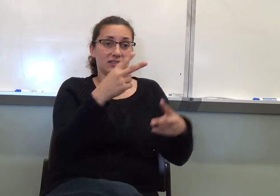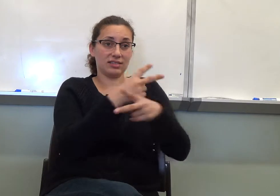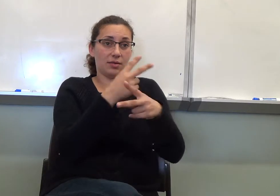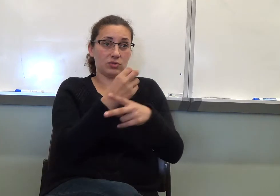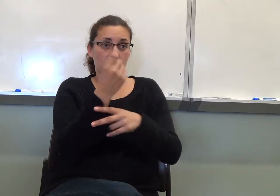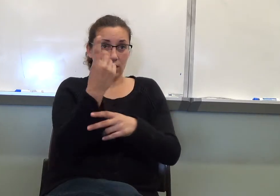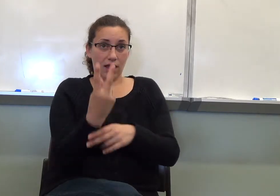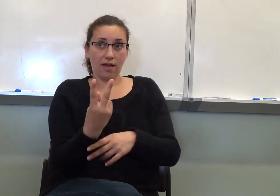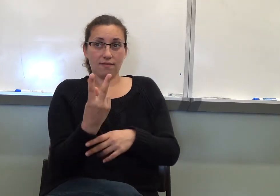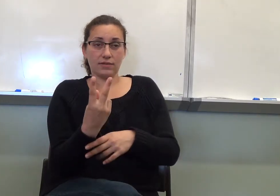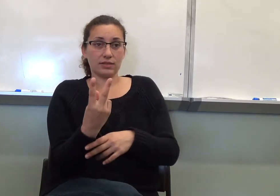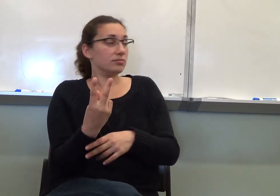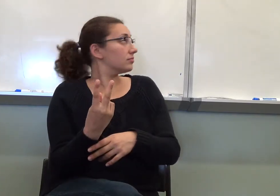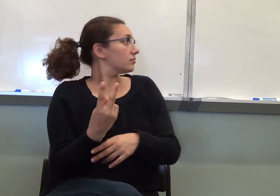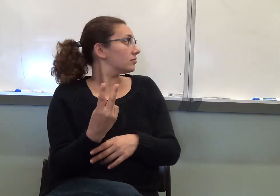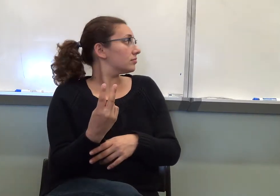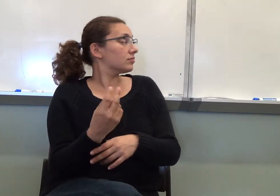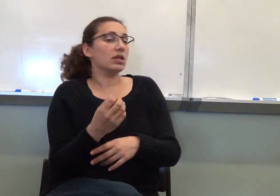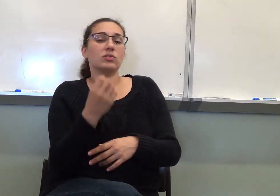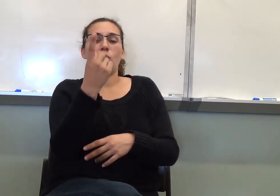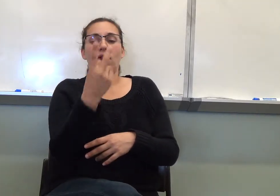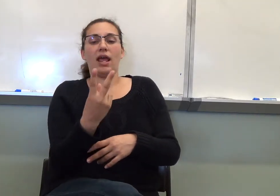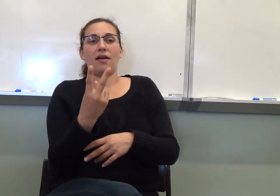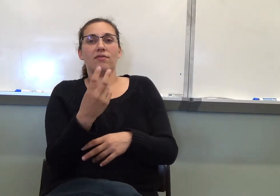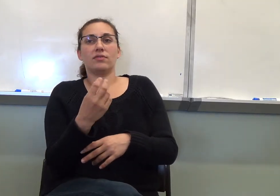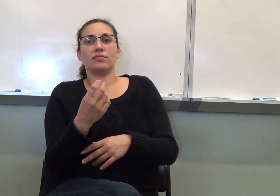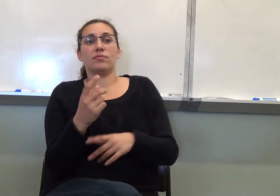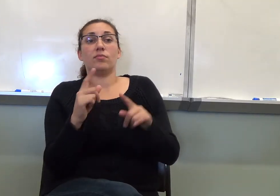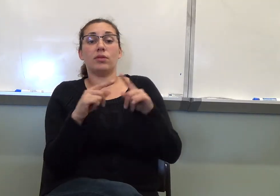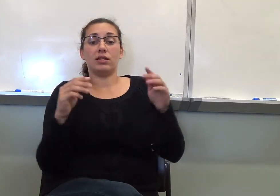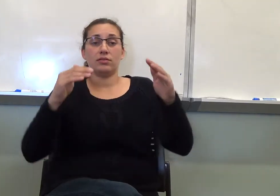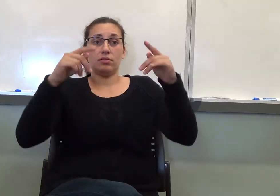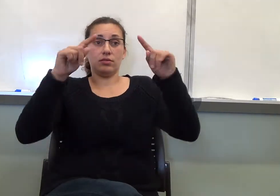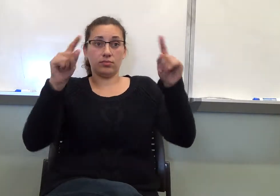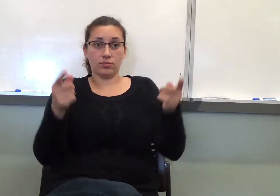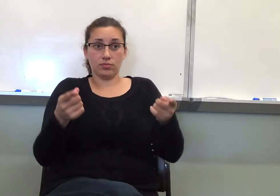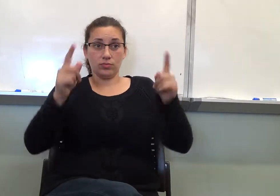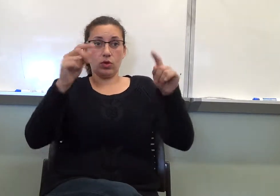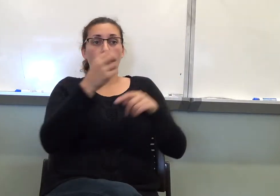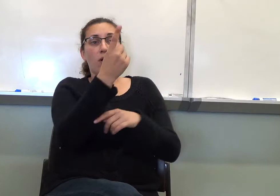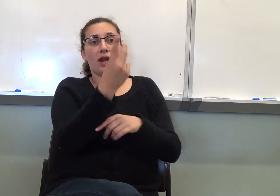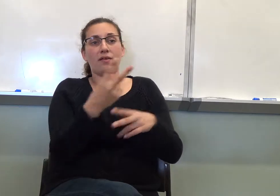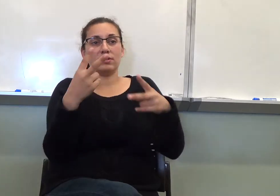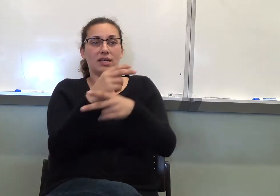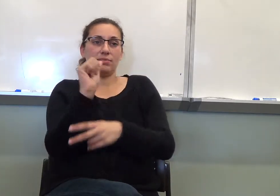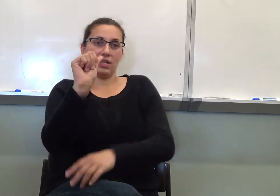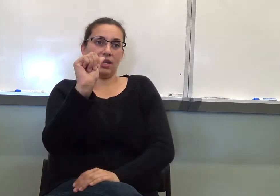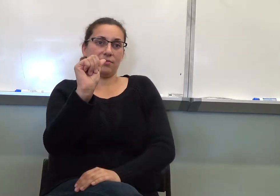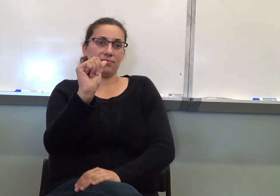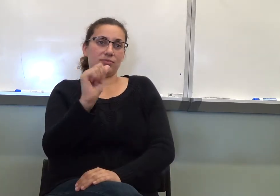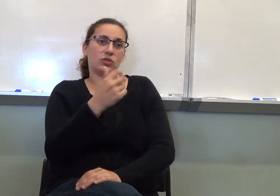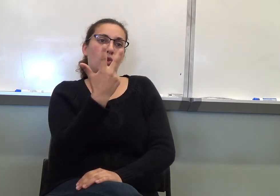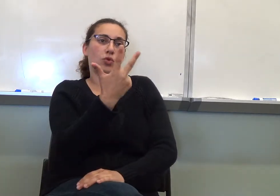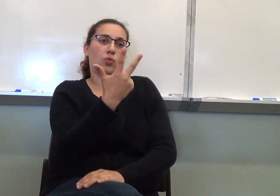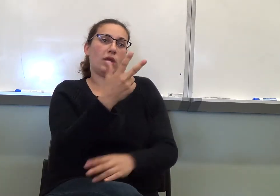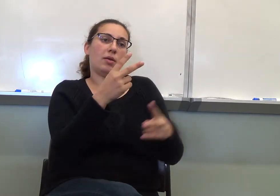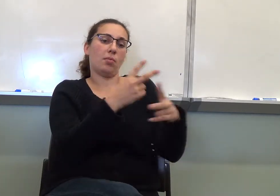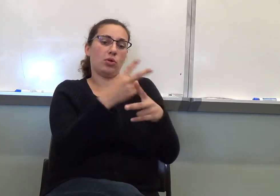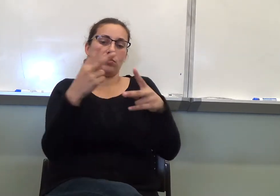which is a product of 1/2 times A. So there's 3 multiplications going on there. All right. In that